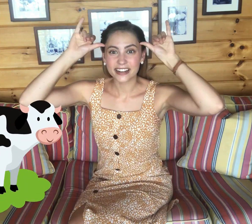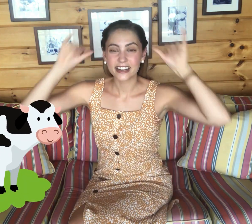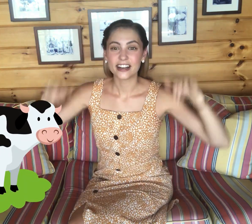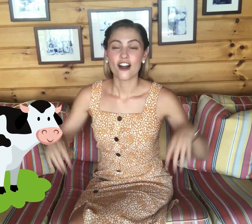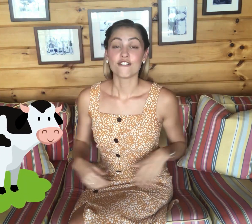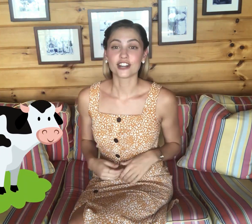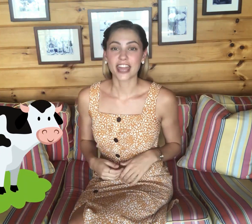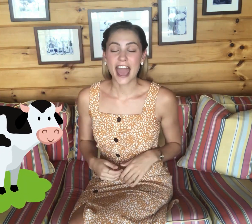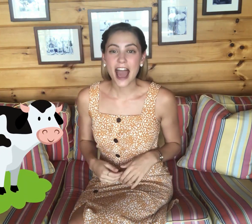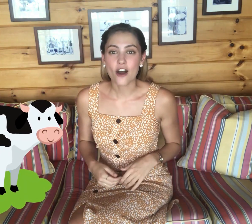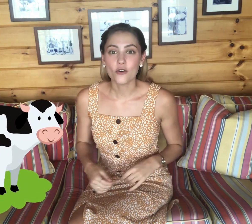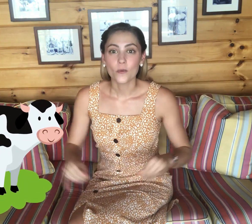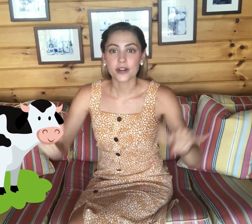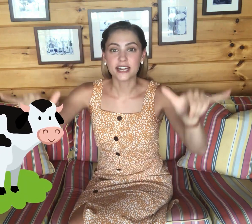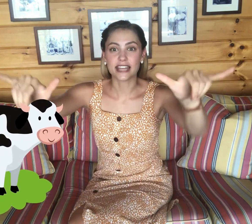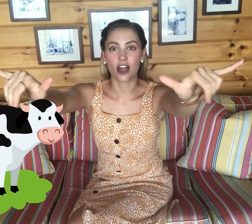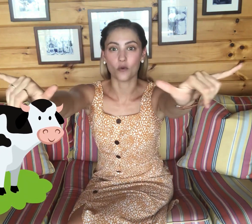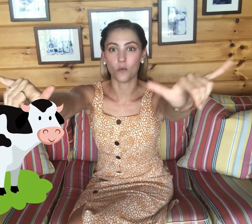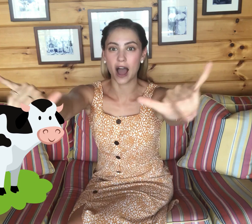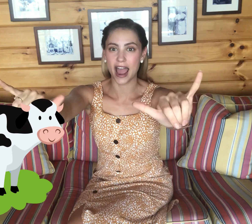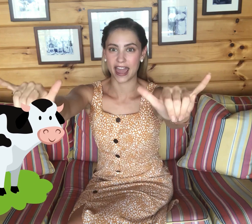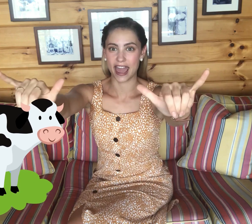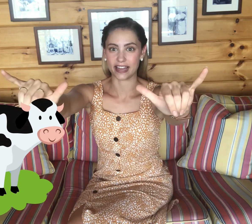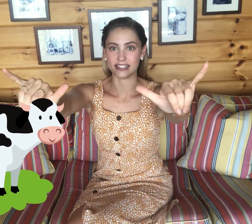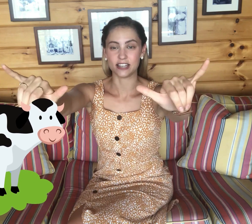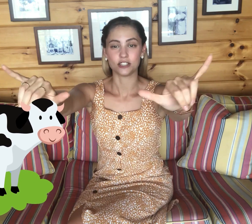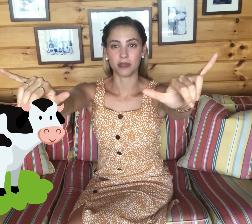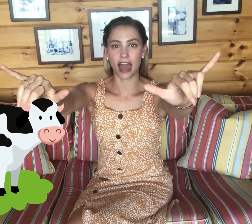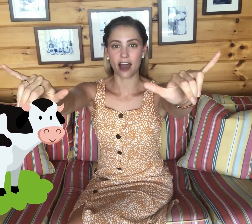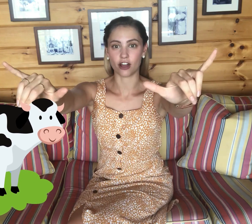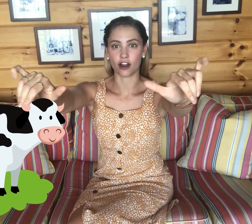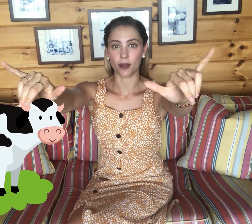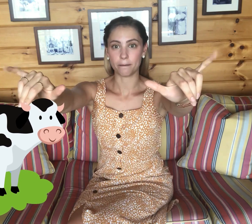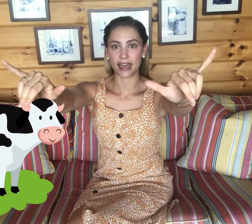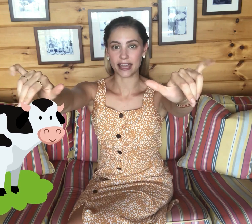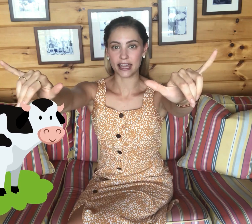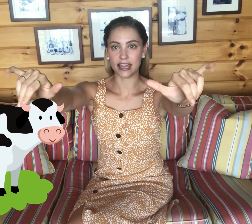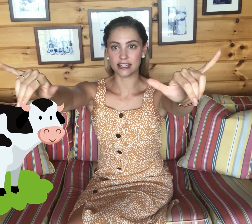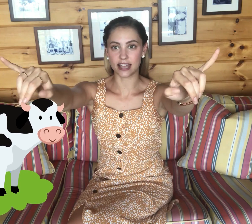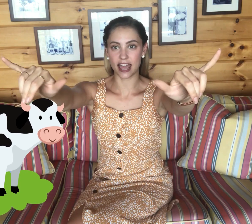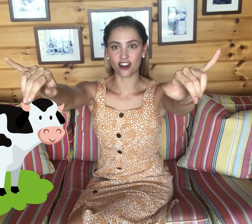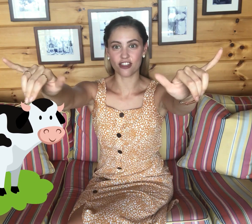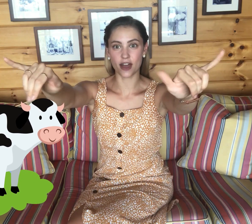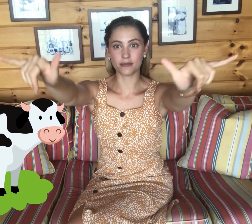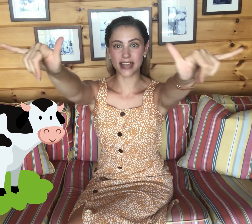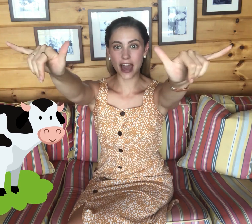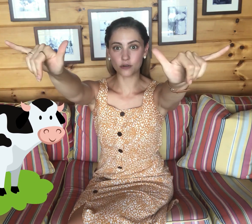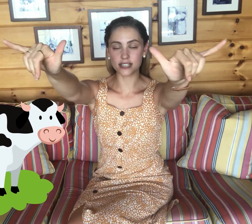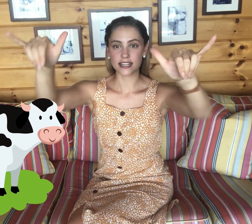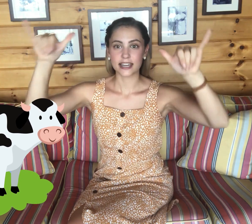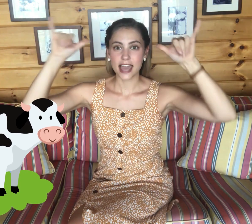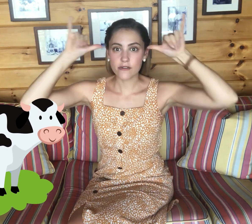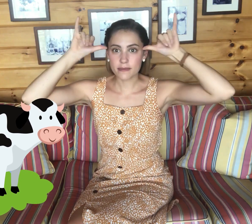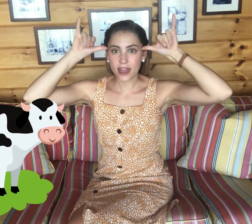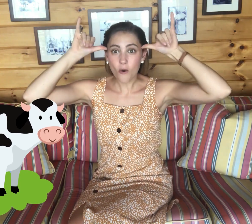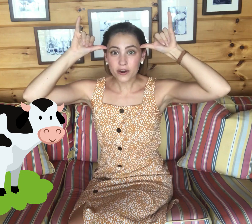Next, the child takes the nurse. For nurse, we're gonna take two fingers and